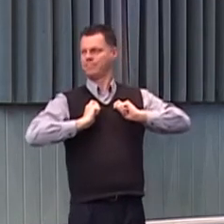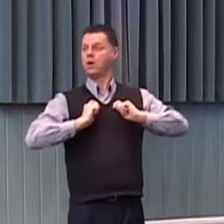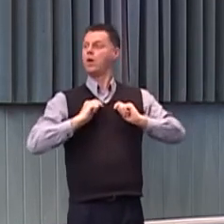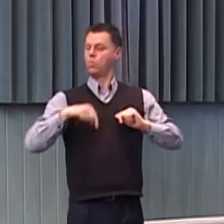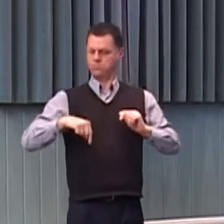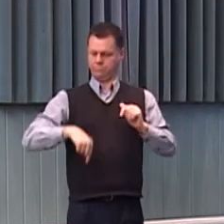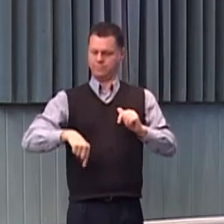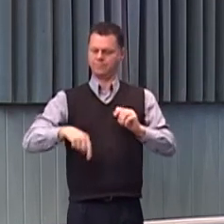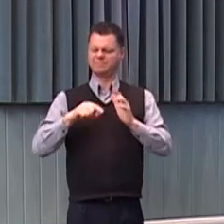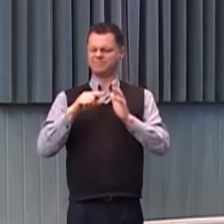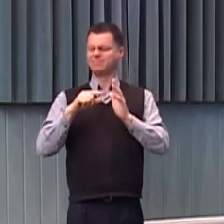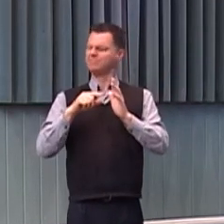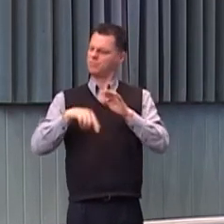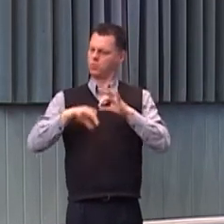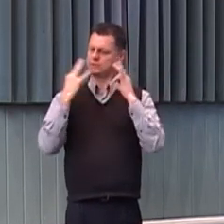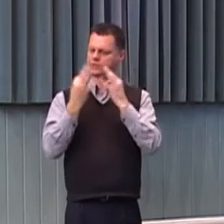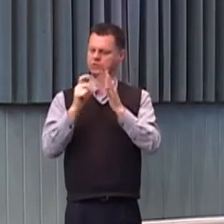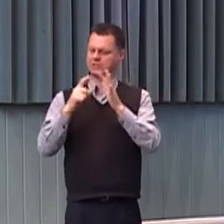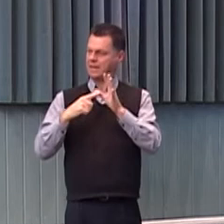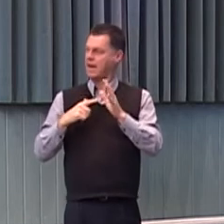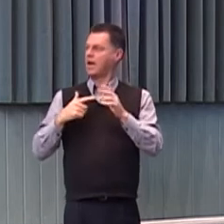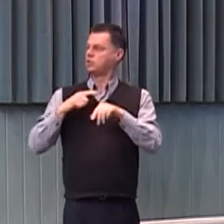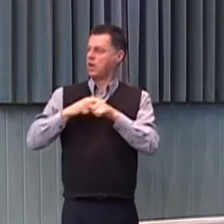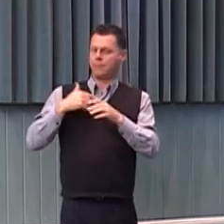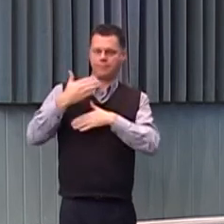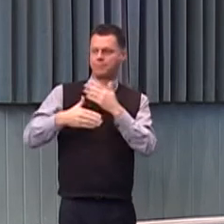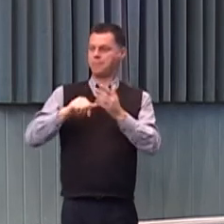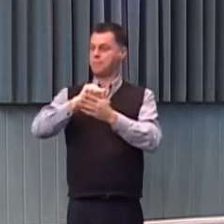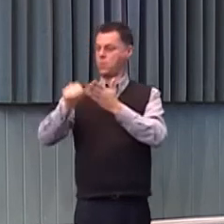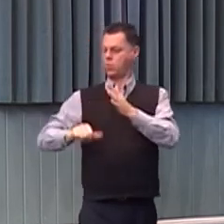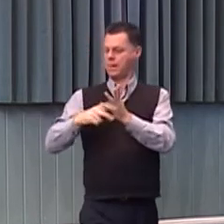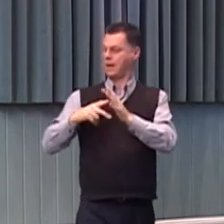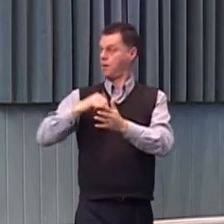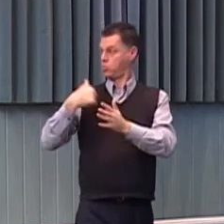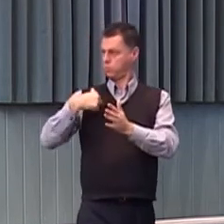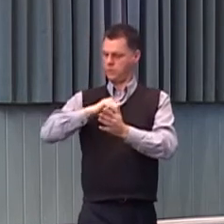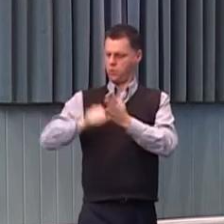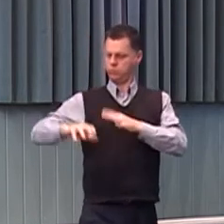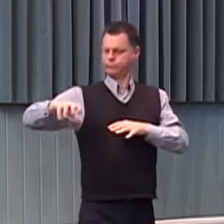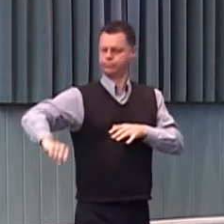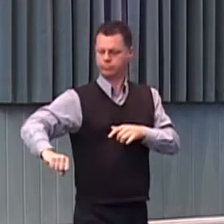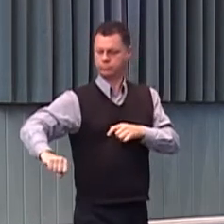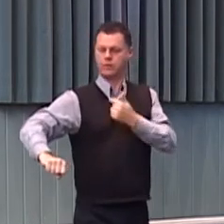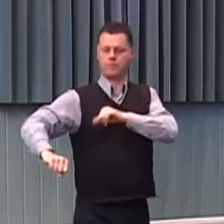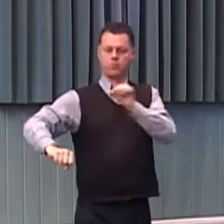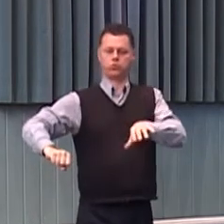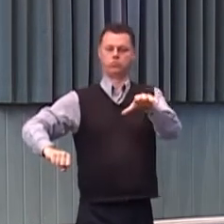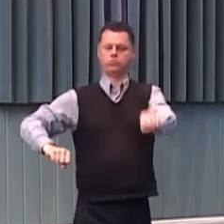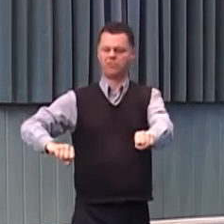this organisation has purchased or acquired to meet its requirements at the time, part of the master